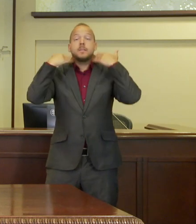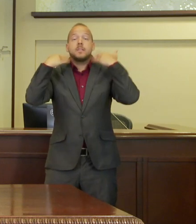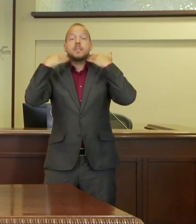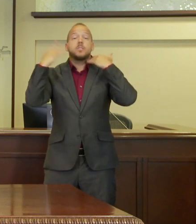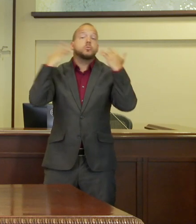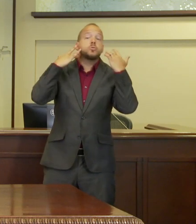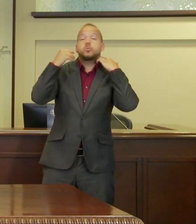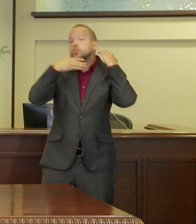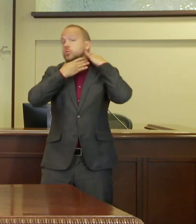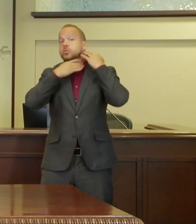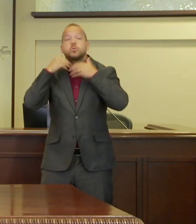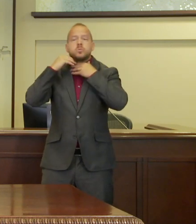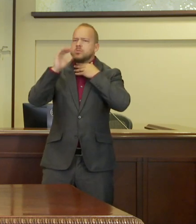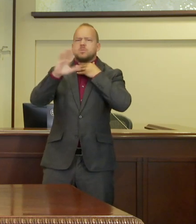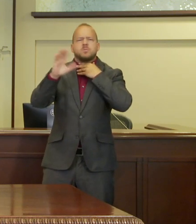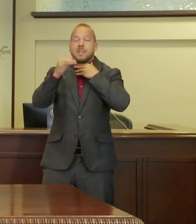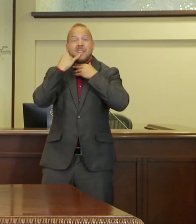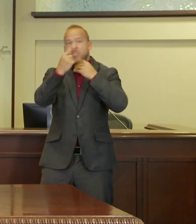into custody.